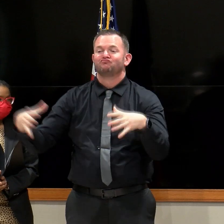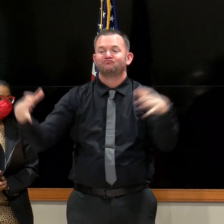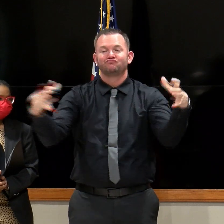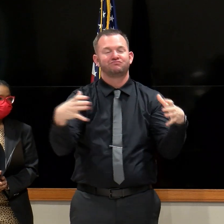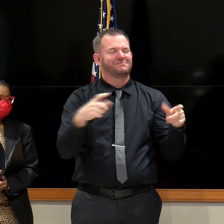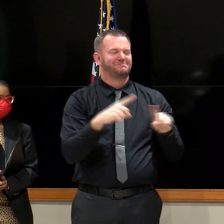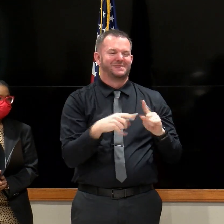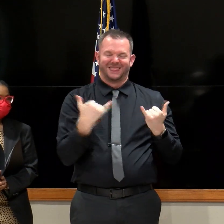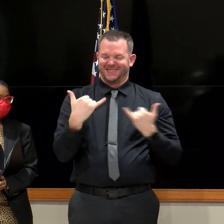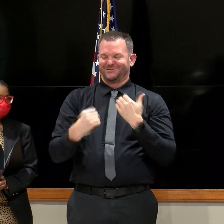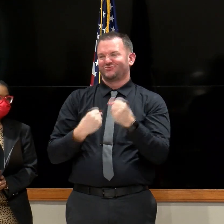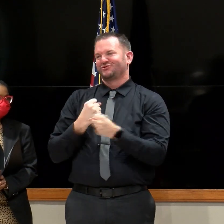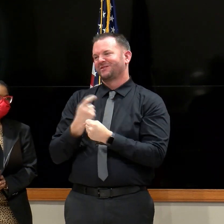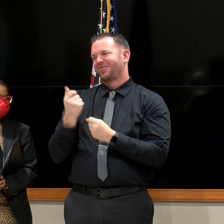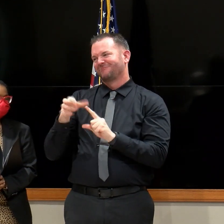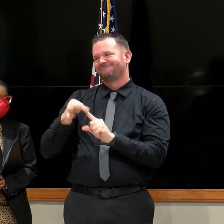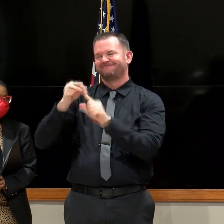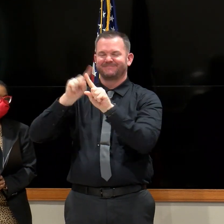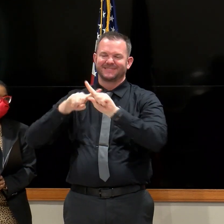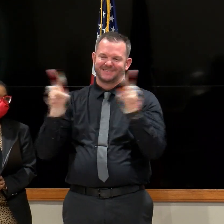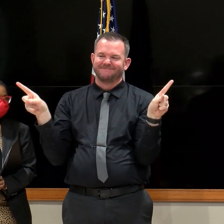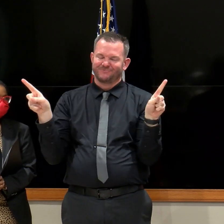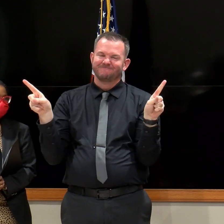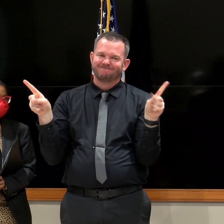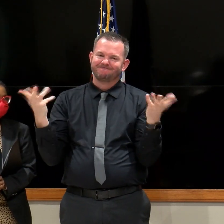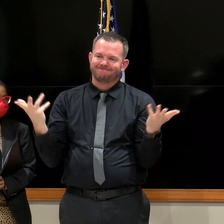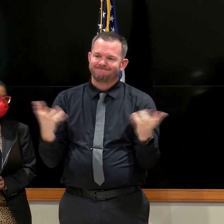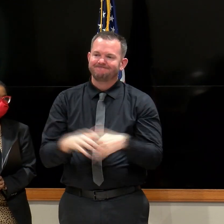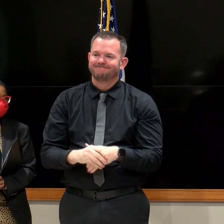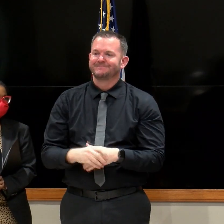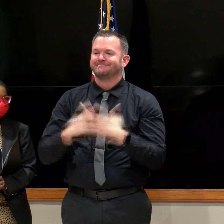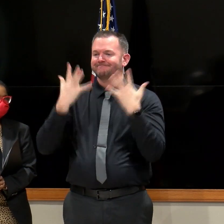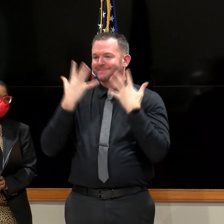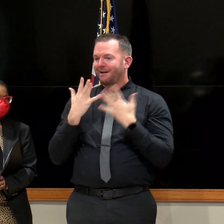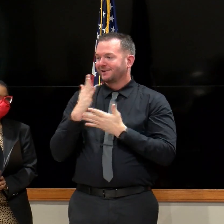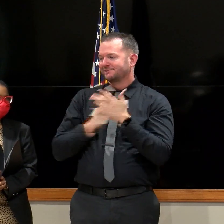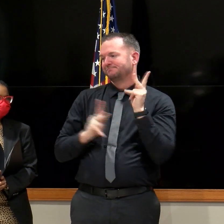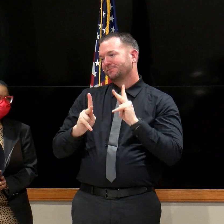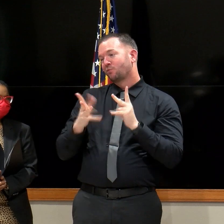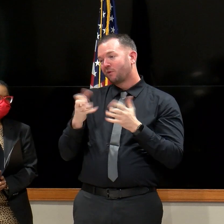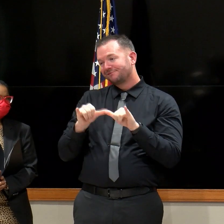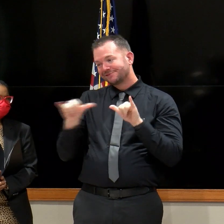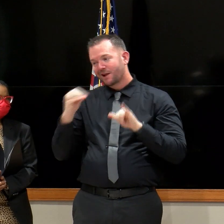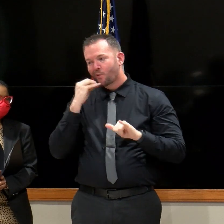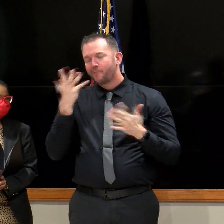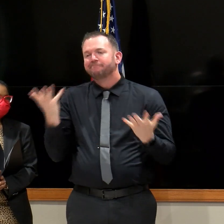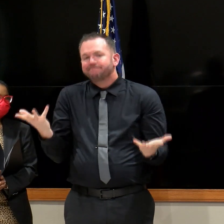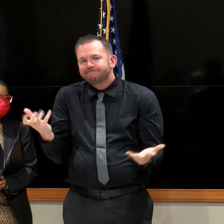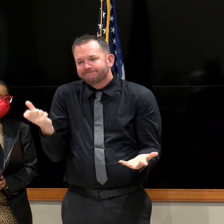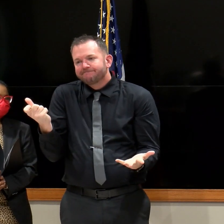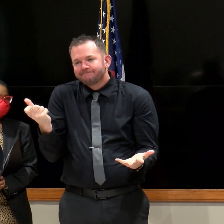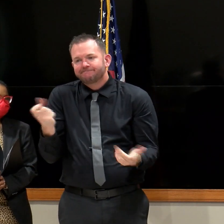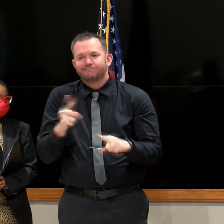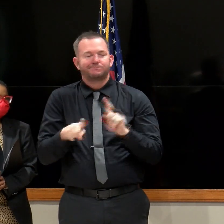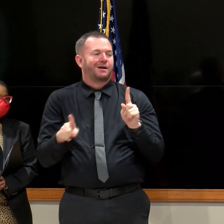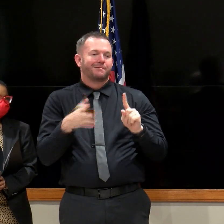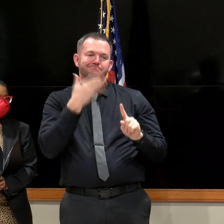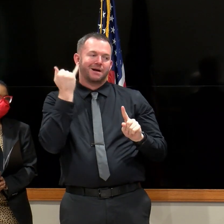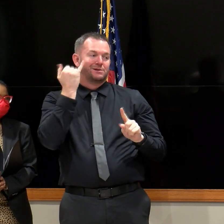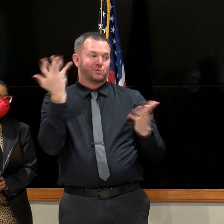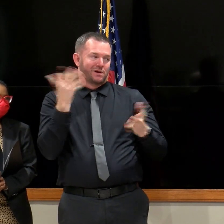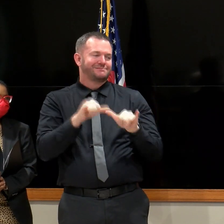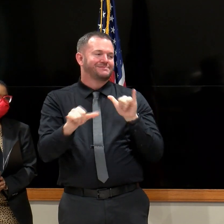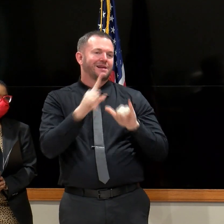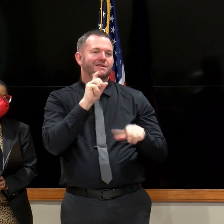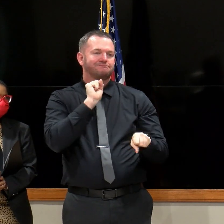like Thanksgiving. And I am telling people to stay home, and quite frankly, I'm going to stay home. So it's not going to be easy,